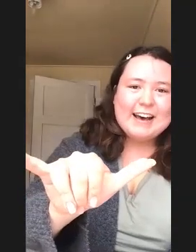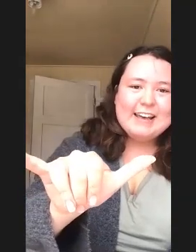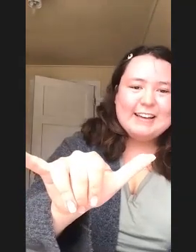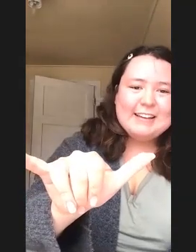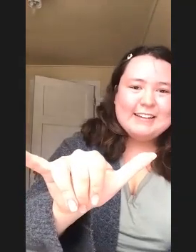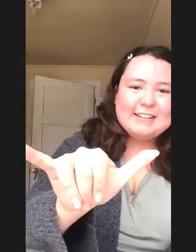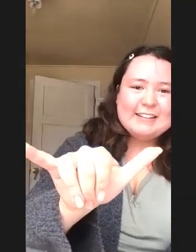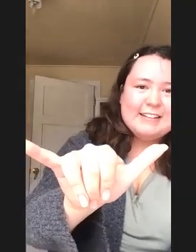Y,